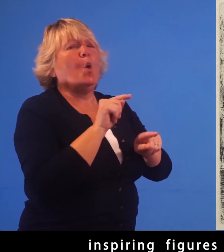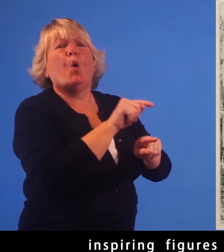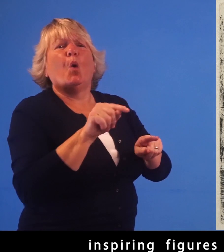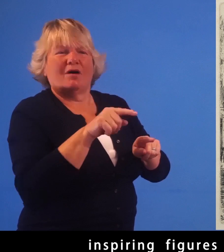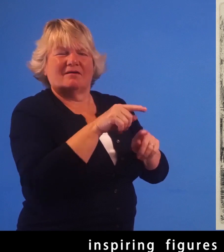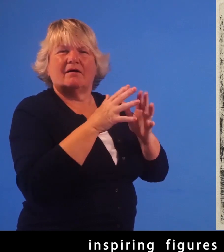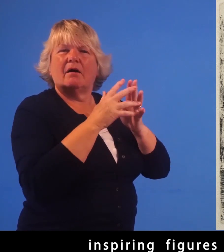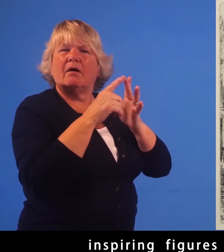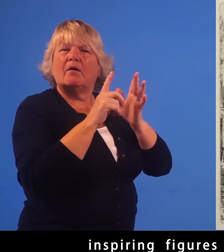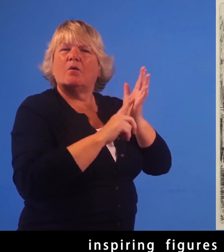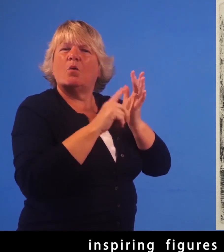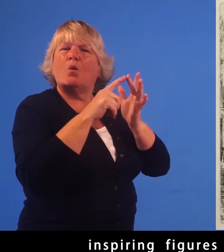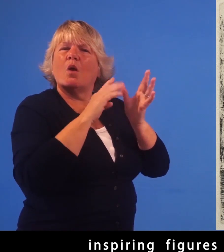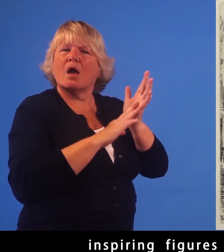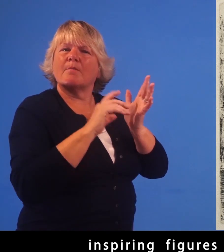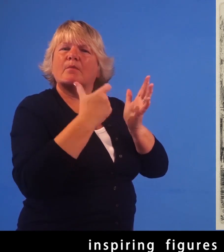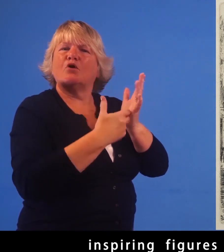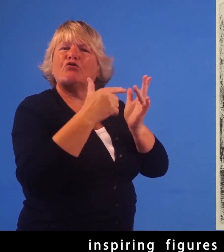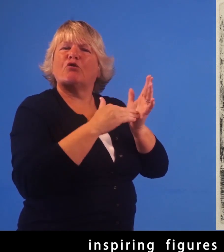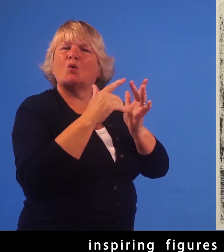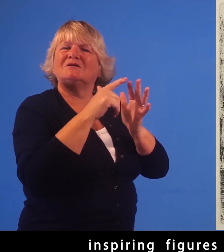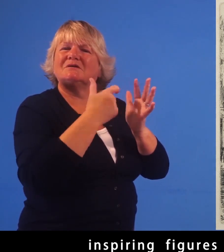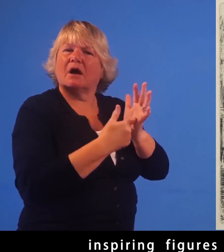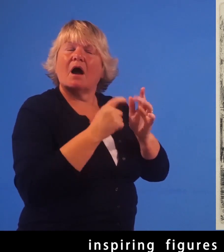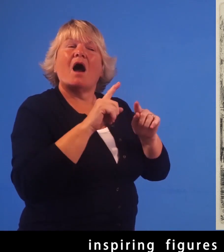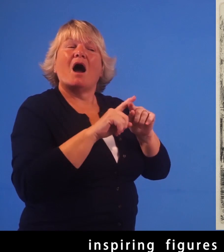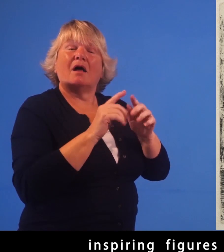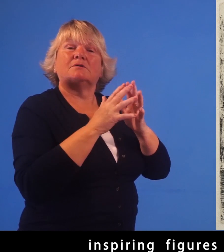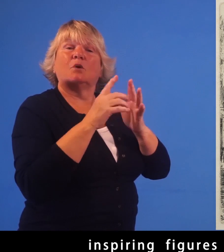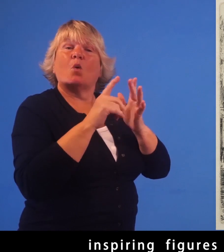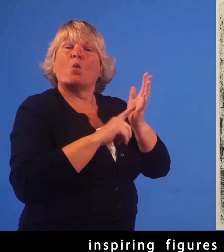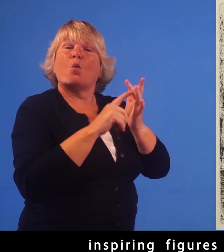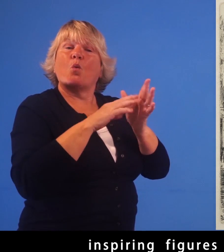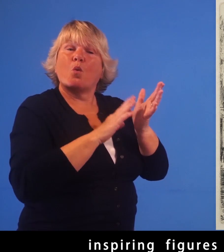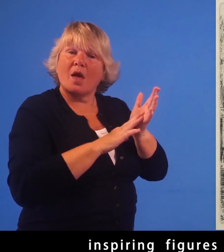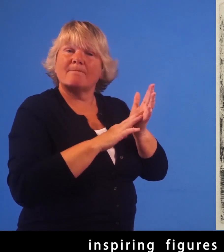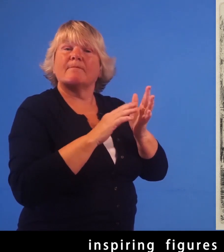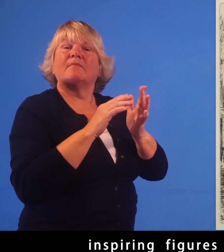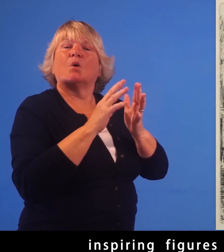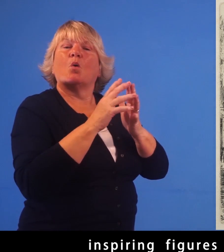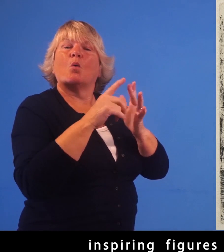inspiring figures like William Crozier and